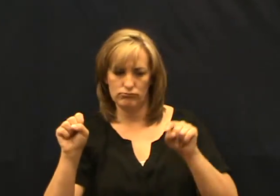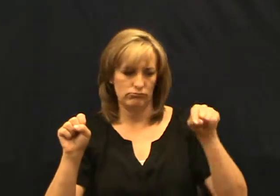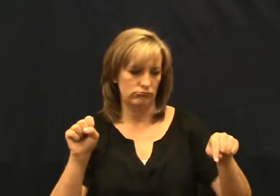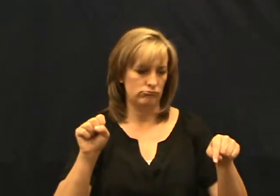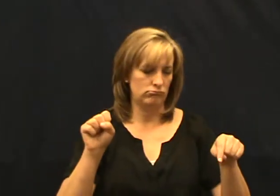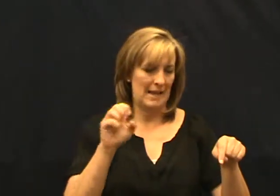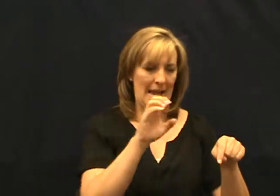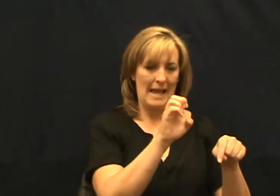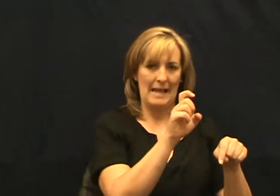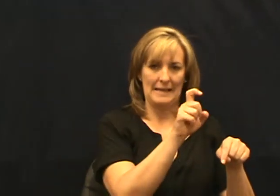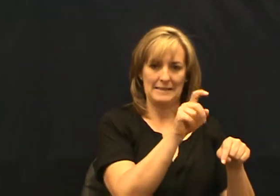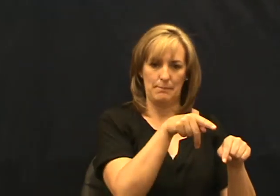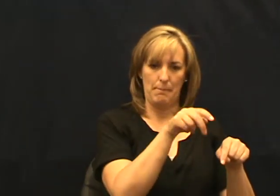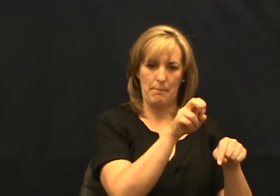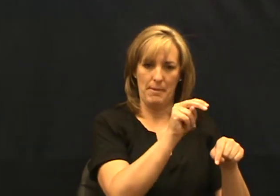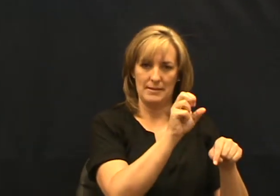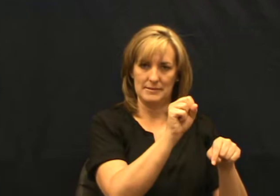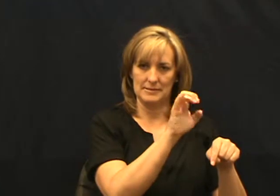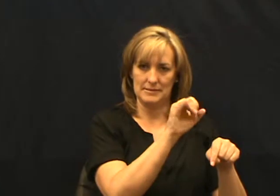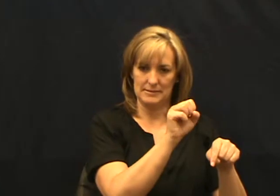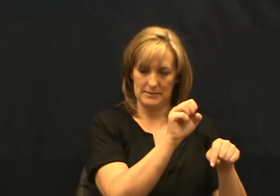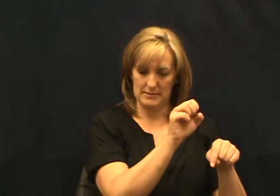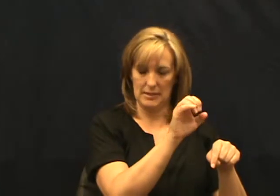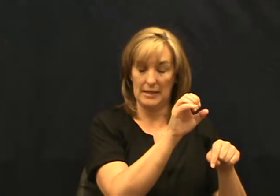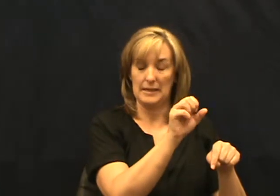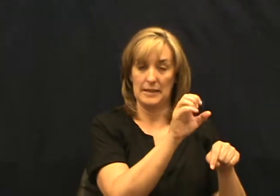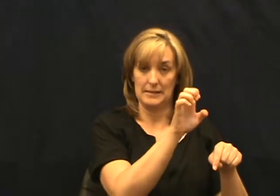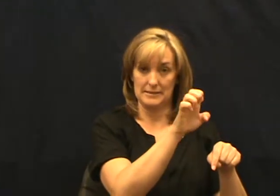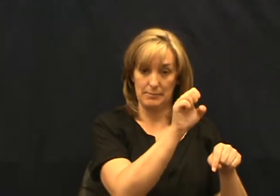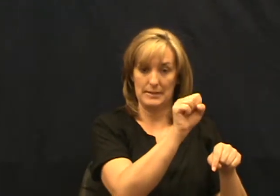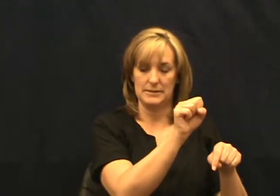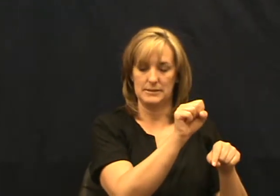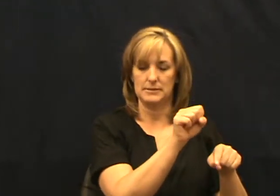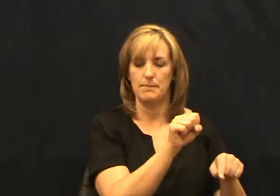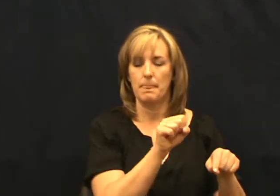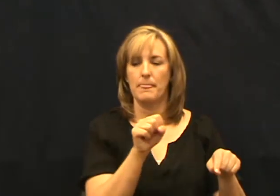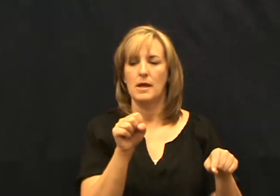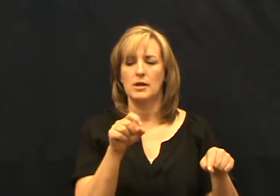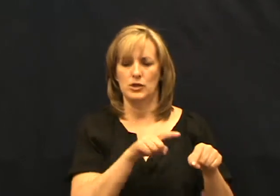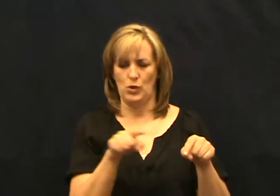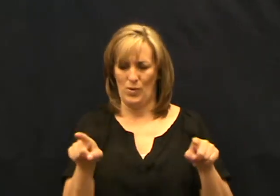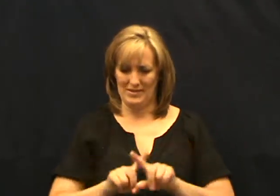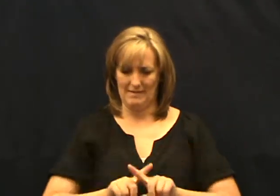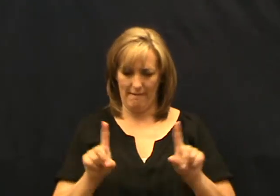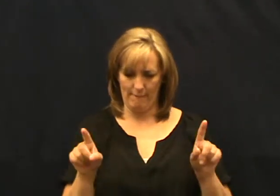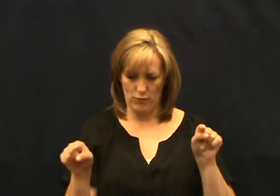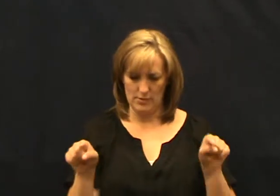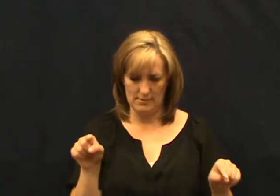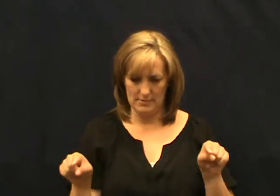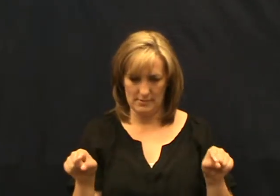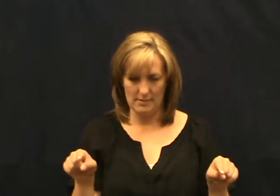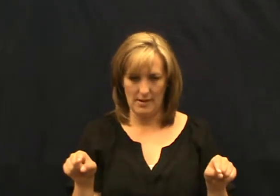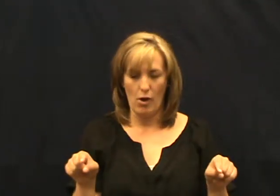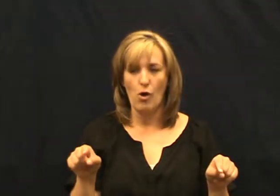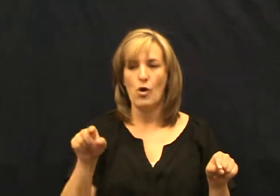mean cash. It just means the excess of revenues over expenses. And I say that because